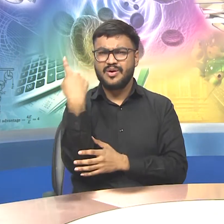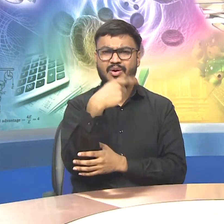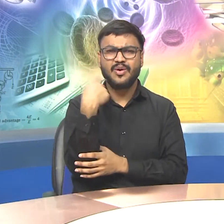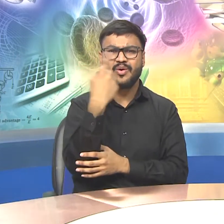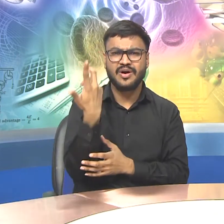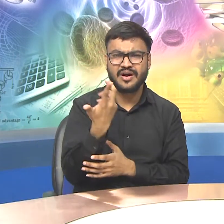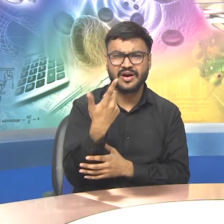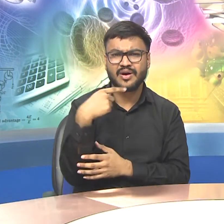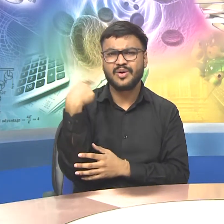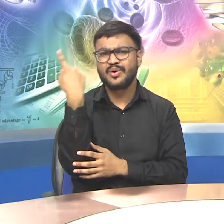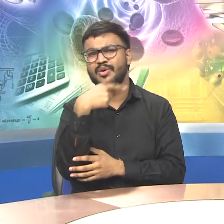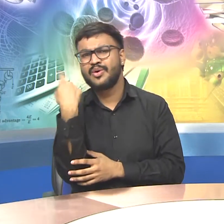The first is who.